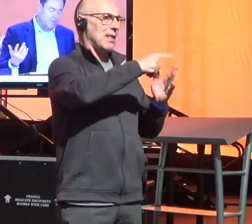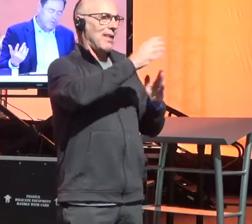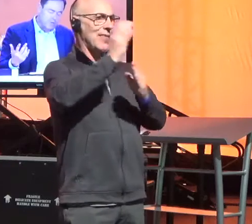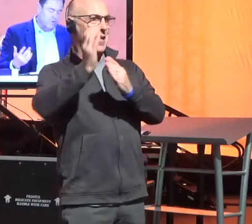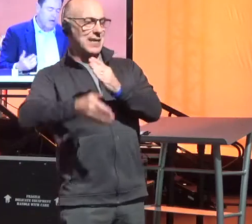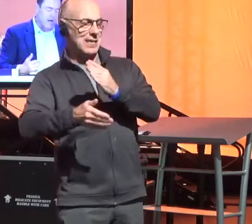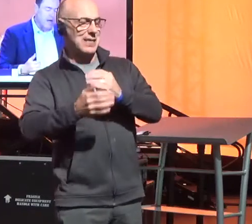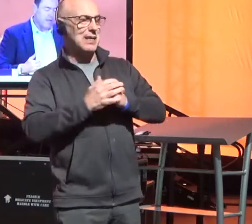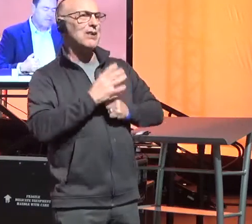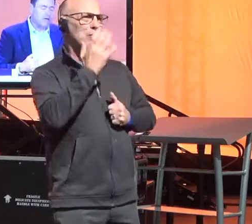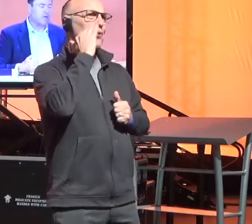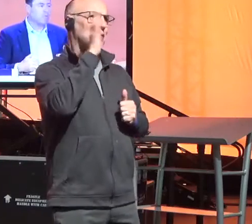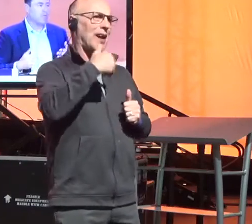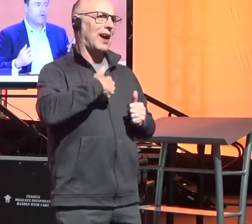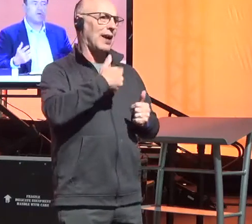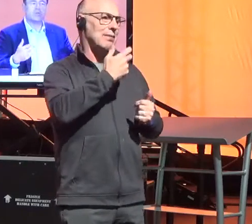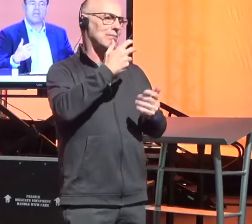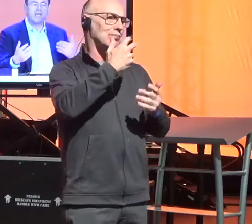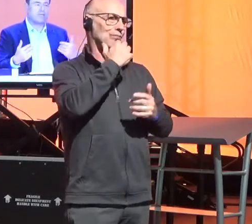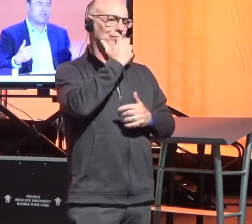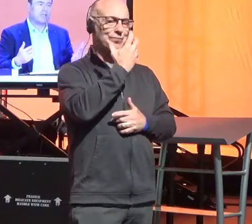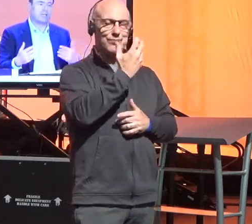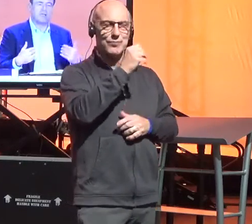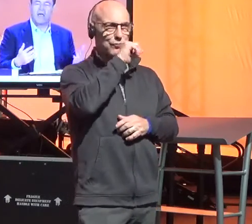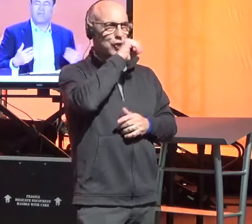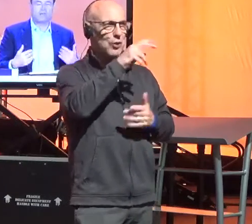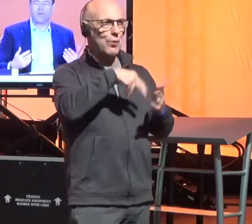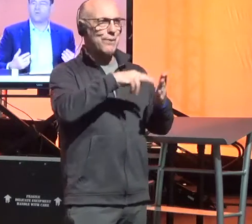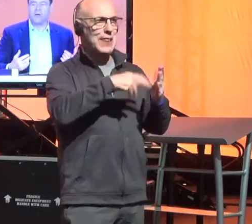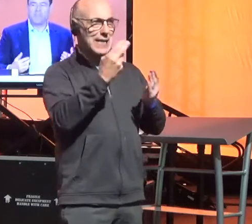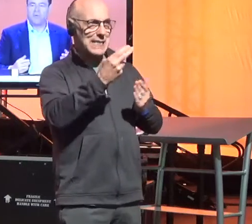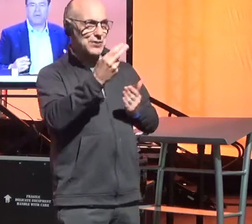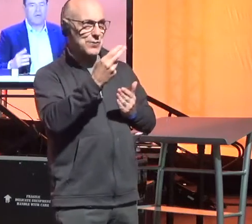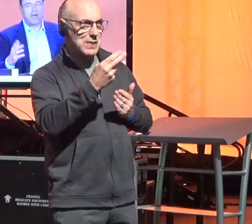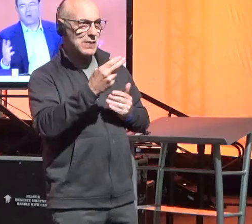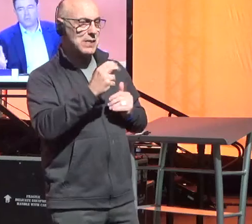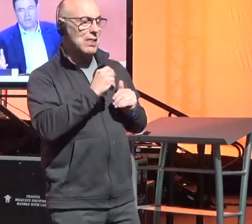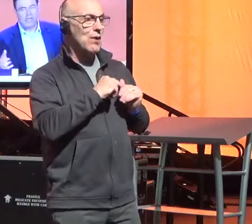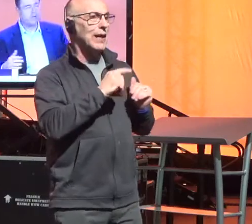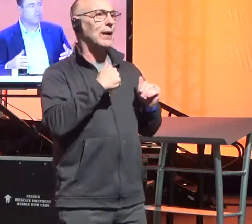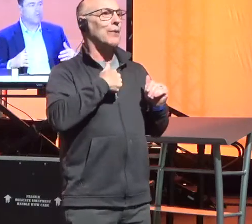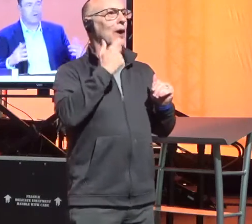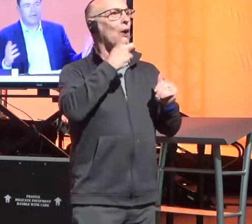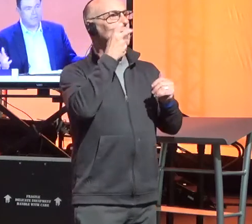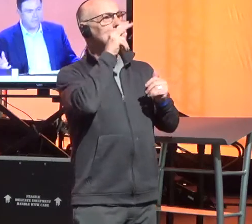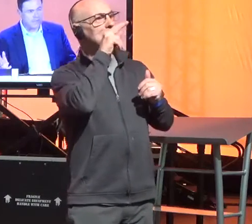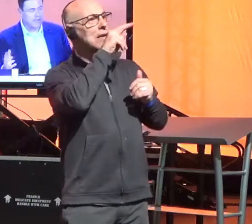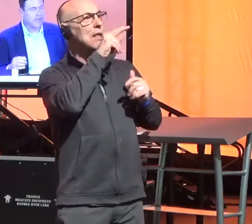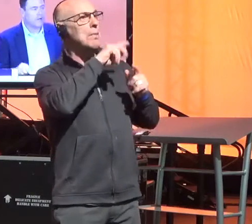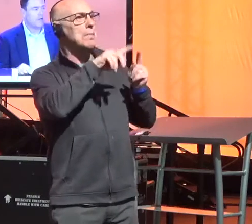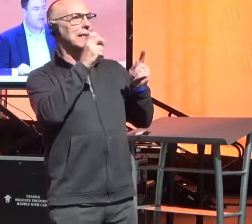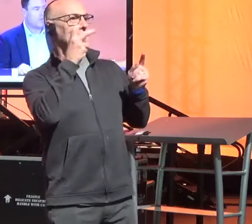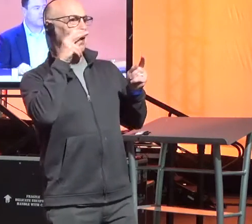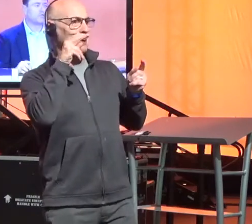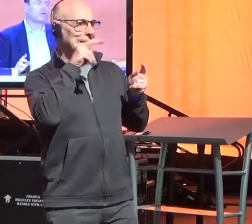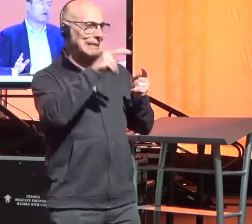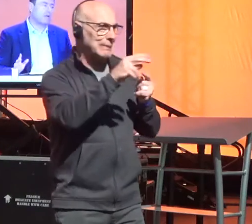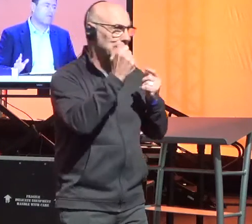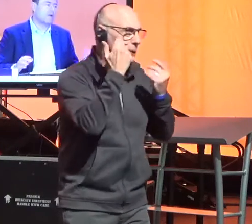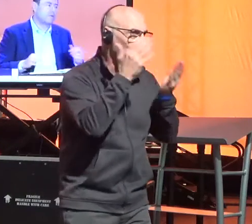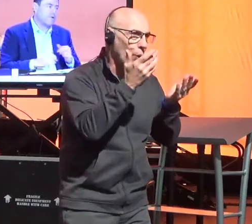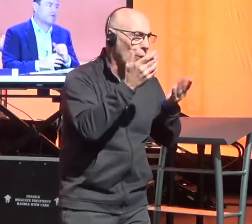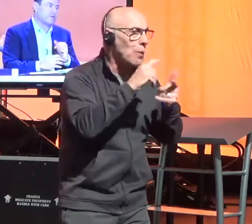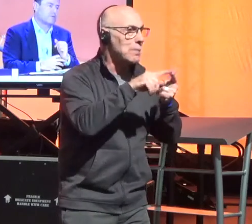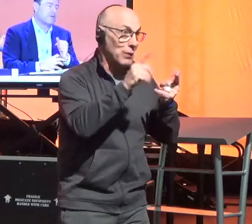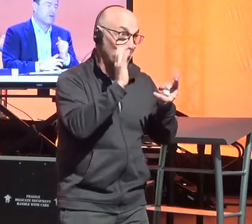reads history, I can tell you we usually can't see things like that this close up. But that could be, we'll have to see. But just a couple